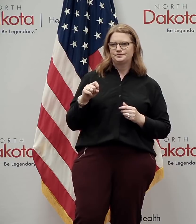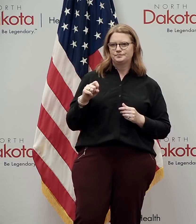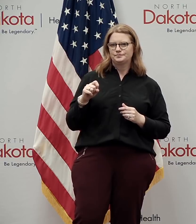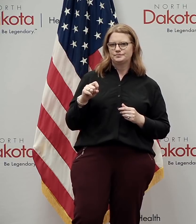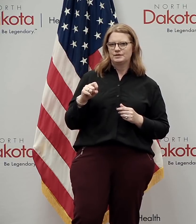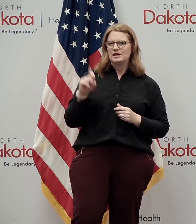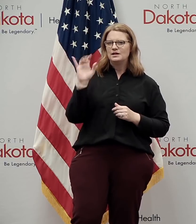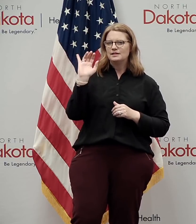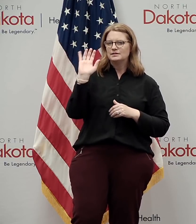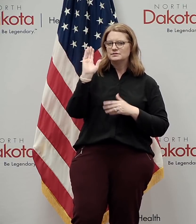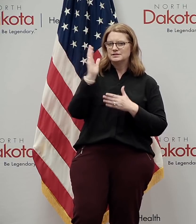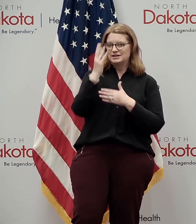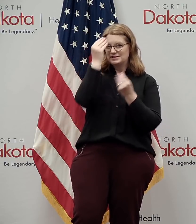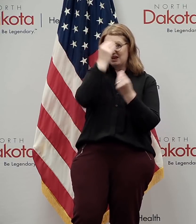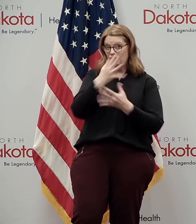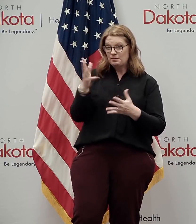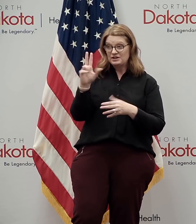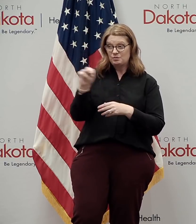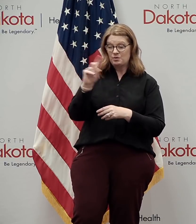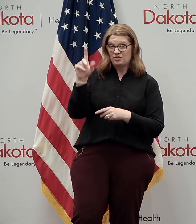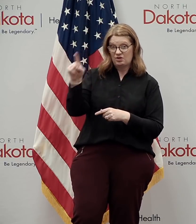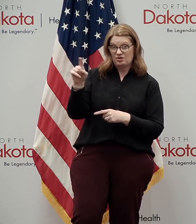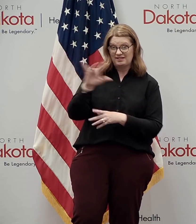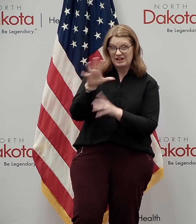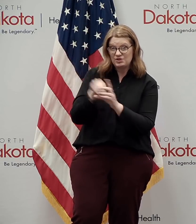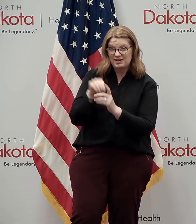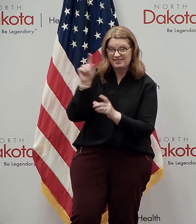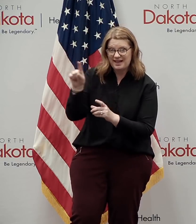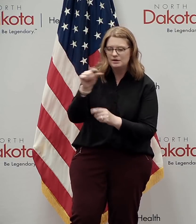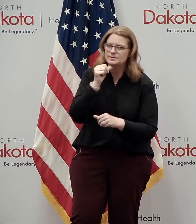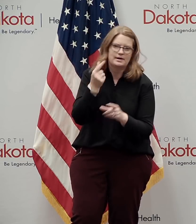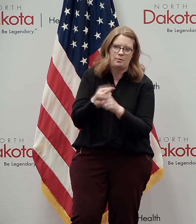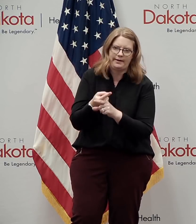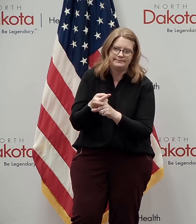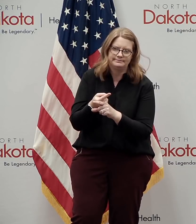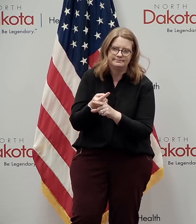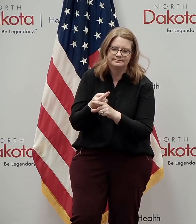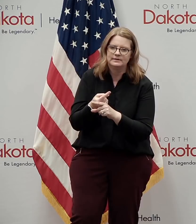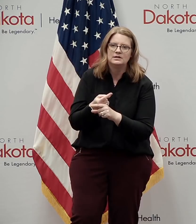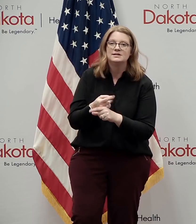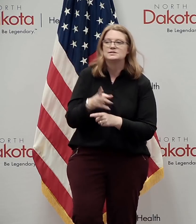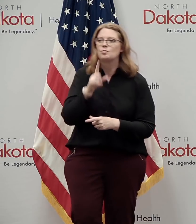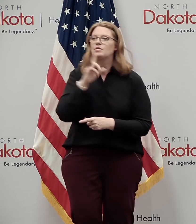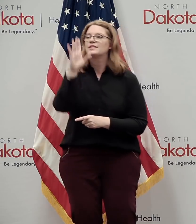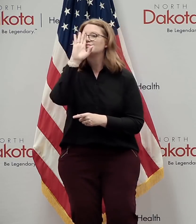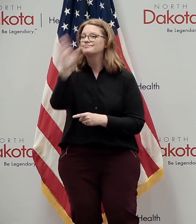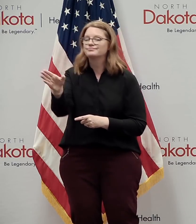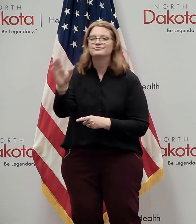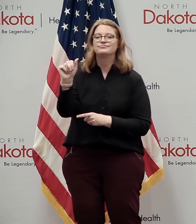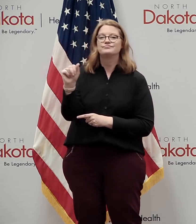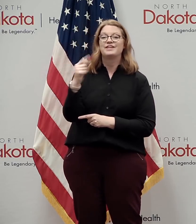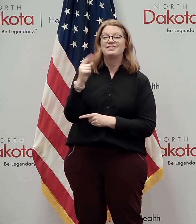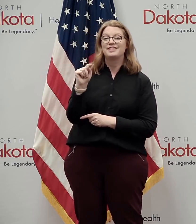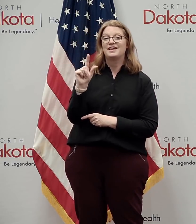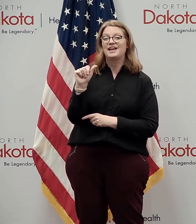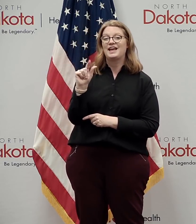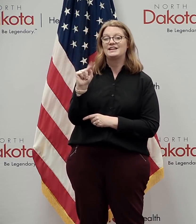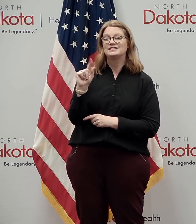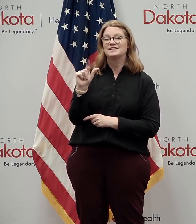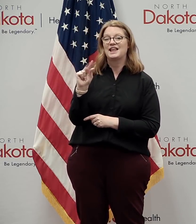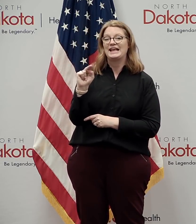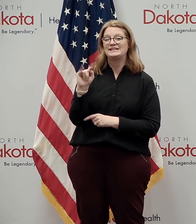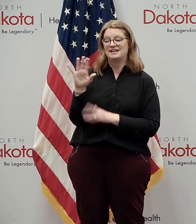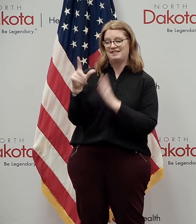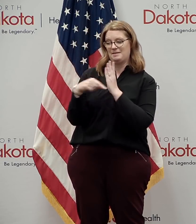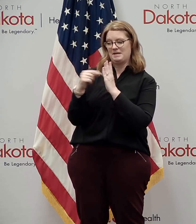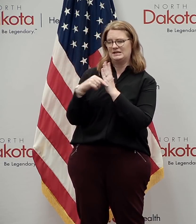some data from North Dakota that wasn't accurate in there. So we're going to get directly with the Atlantic and make sure that make sure we understand what data